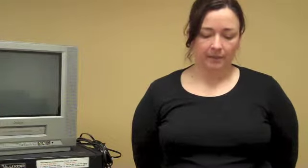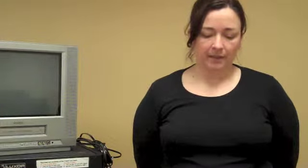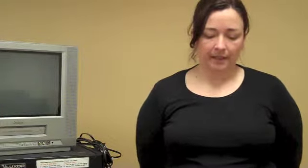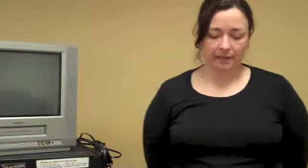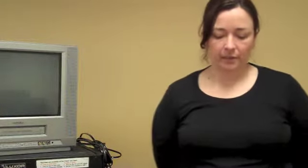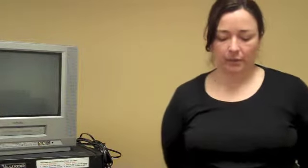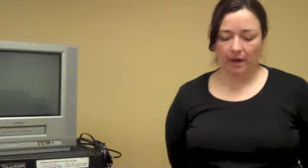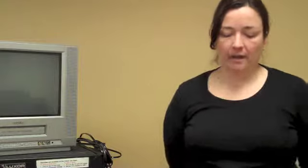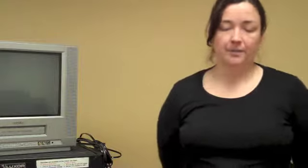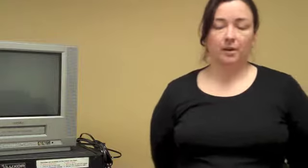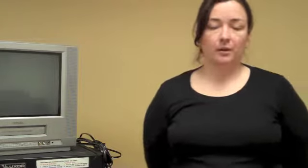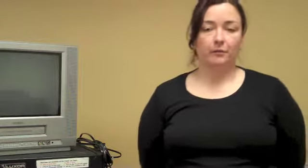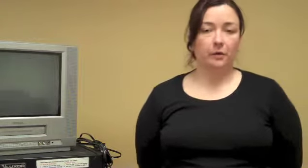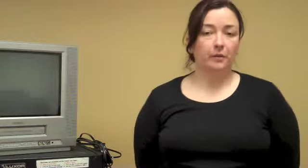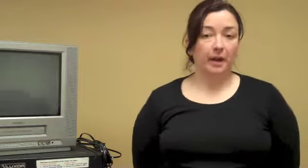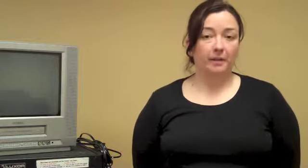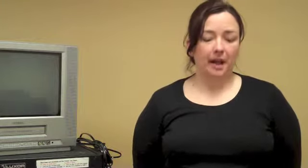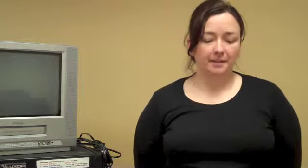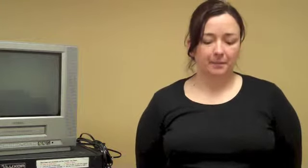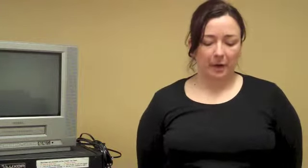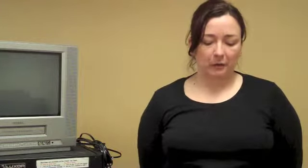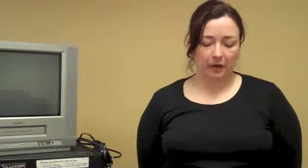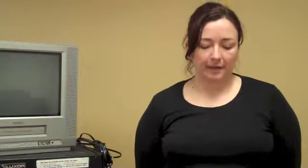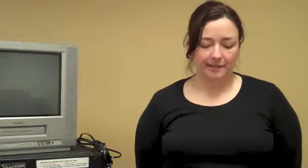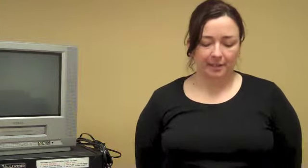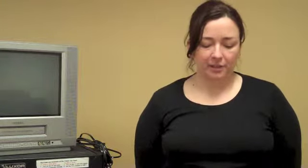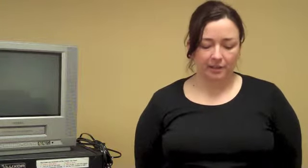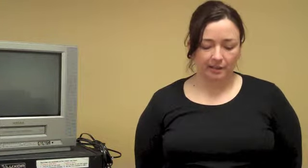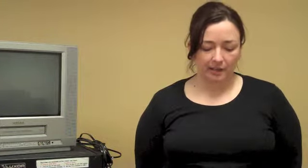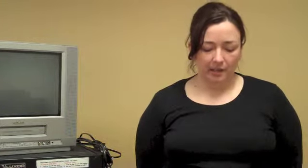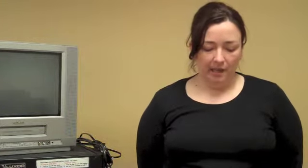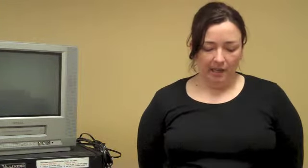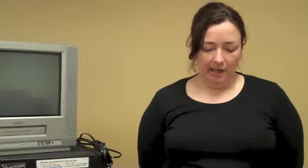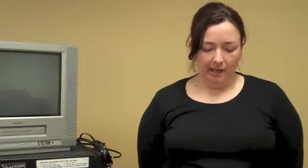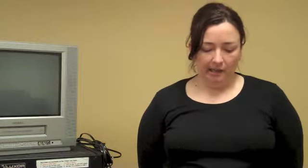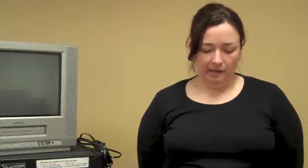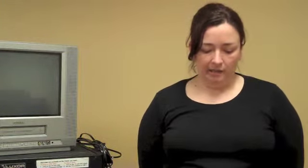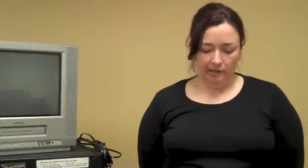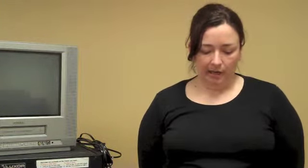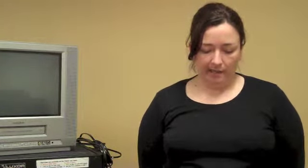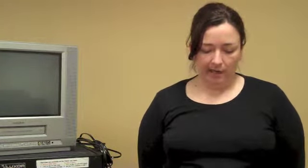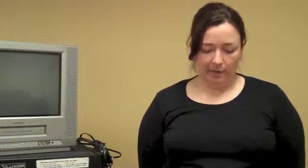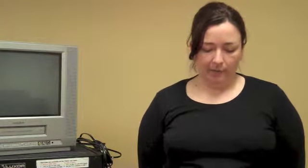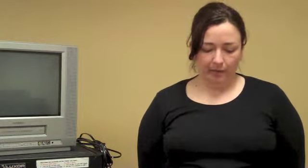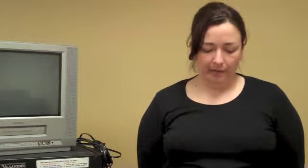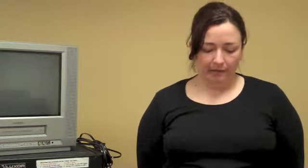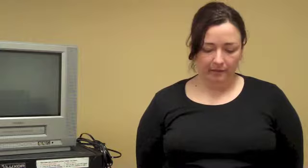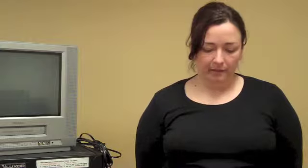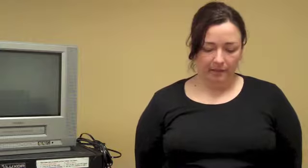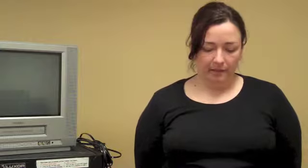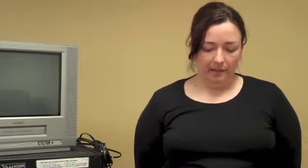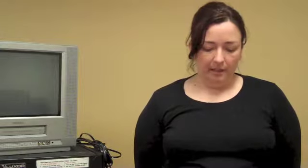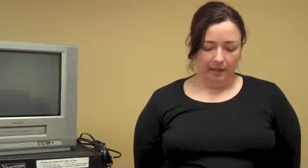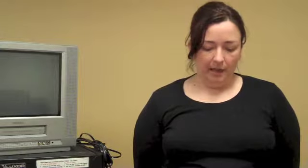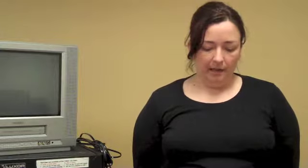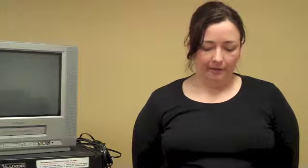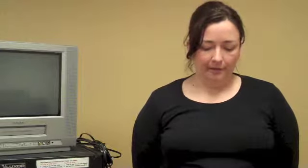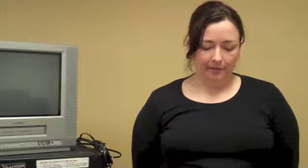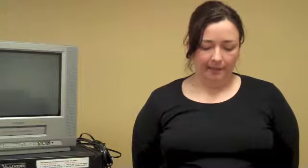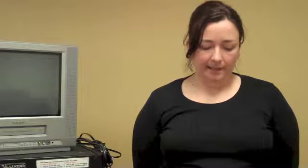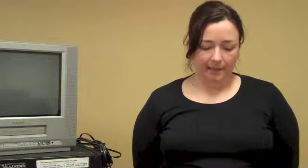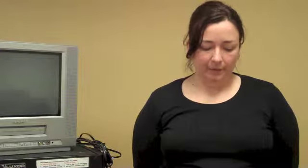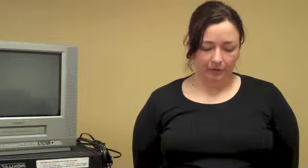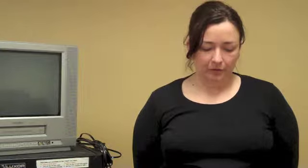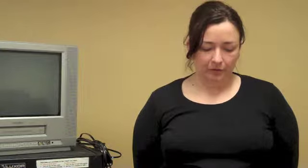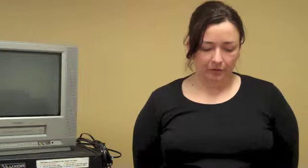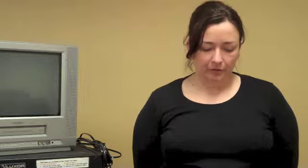And I was talking to a 4th grade class about condensation and trying to come up with